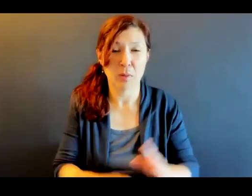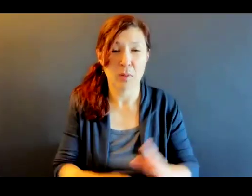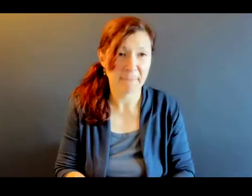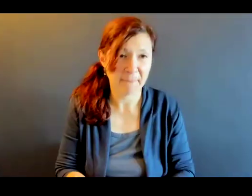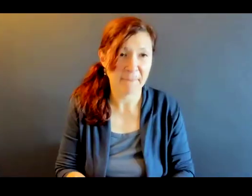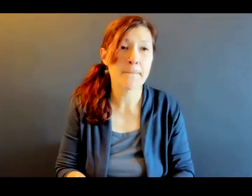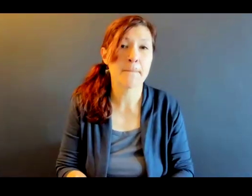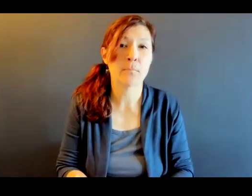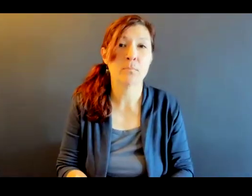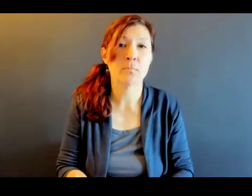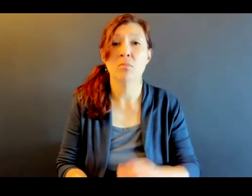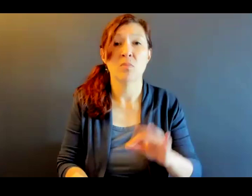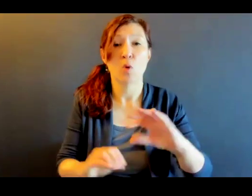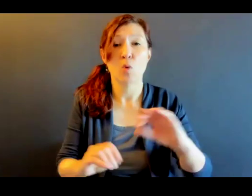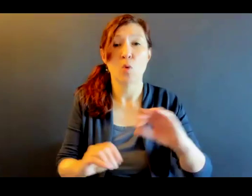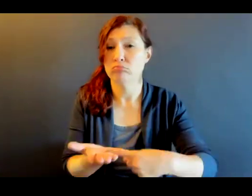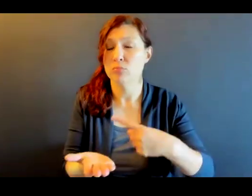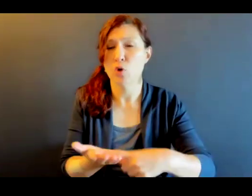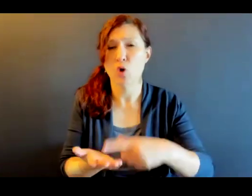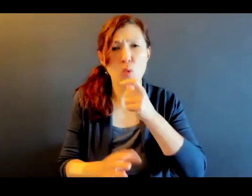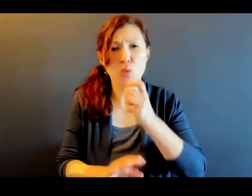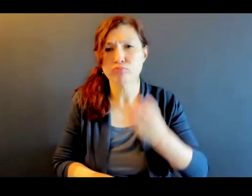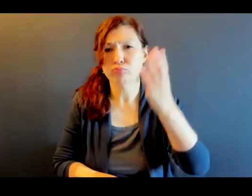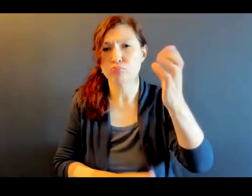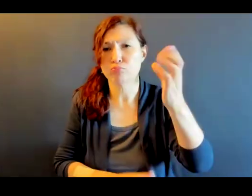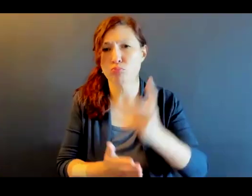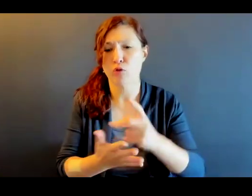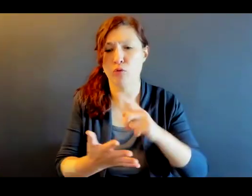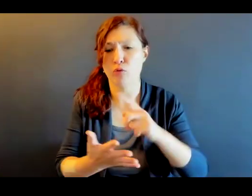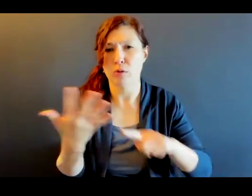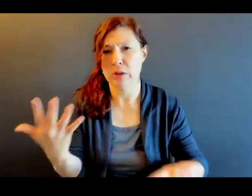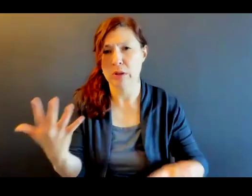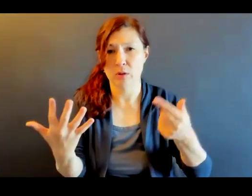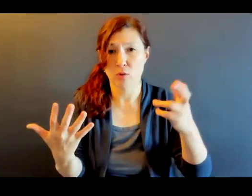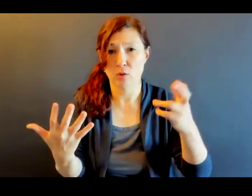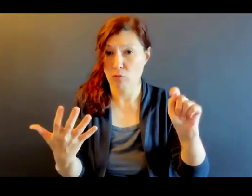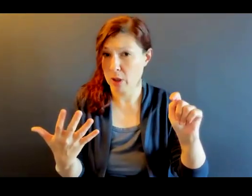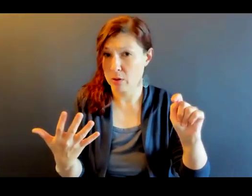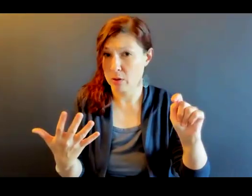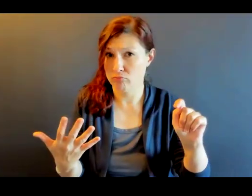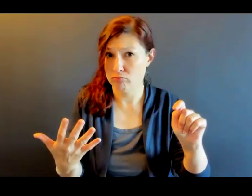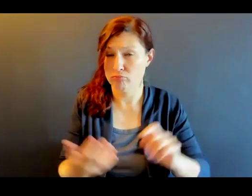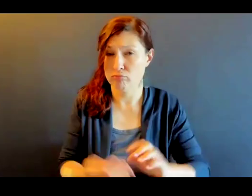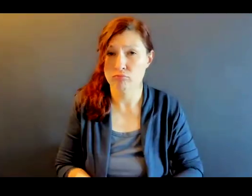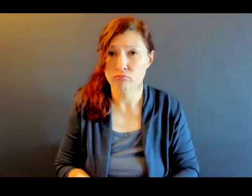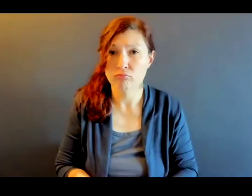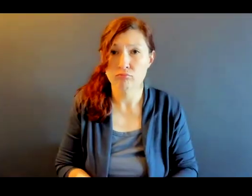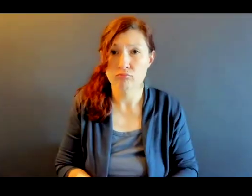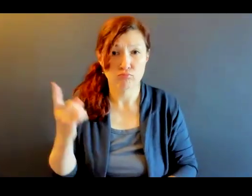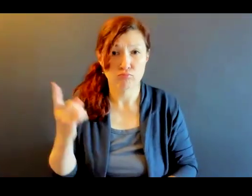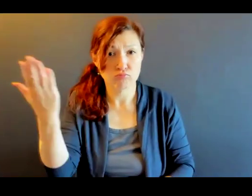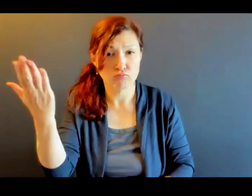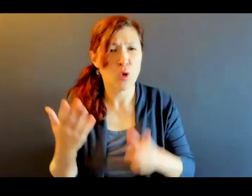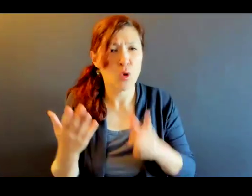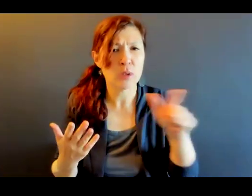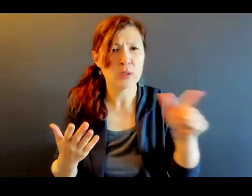All right. There's no further discussion. I'll now entertain a motion to approve the grants as presented. Is there a motion? Thank you. Is